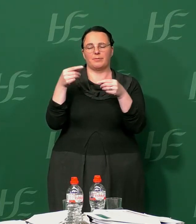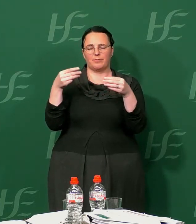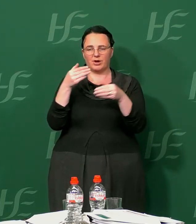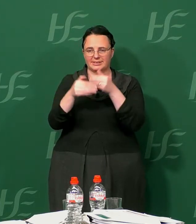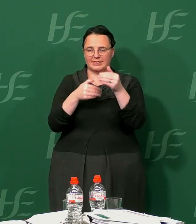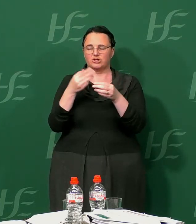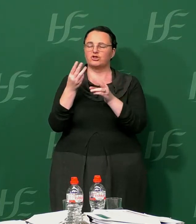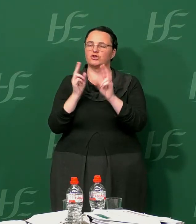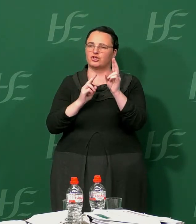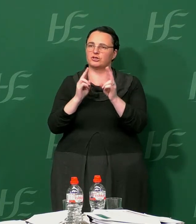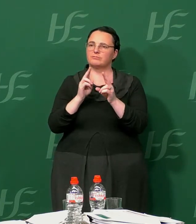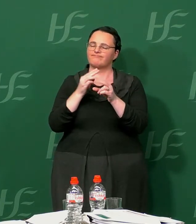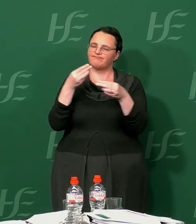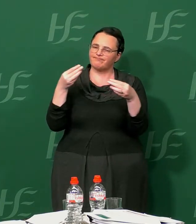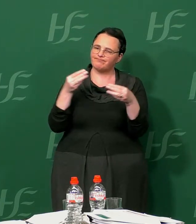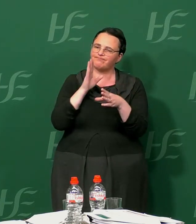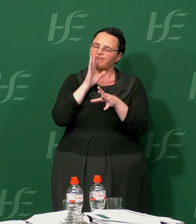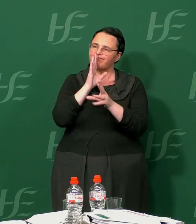level of confidentiality.